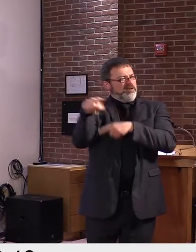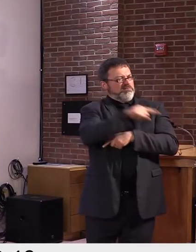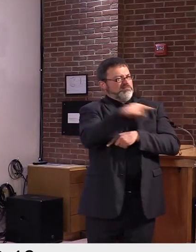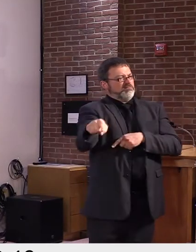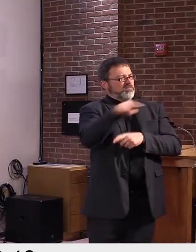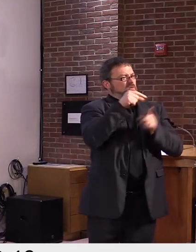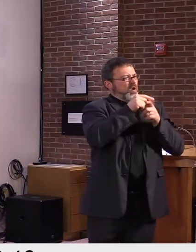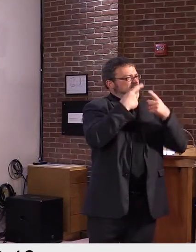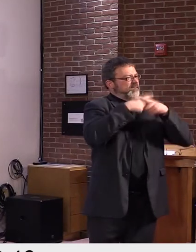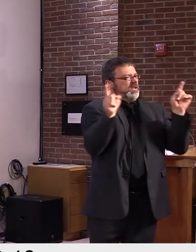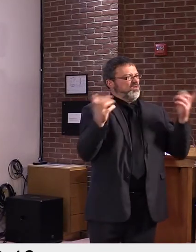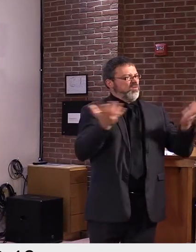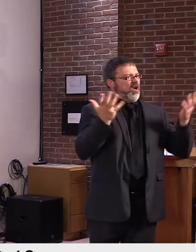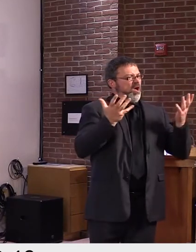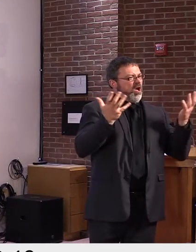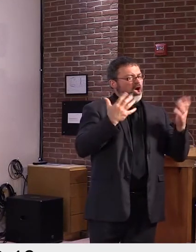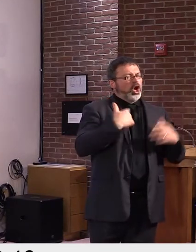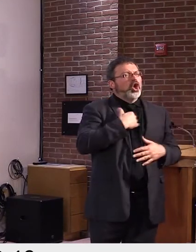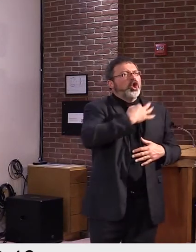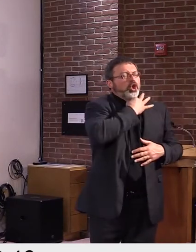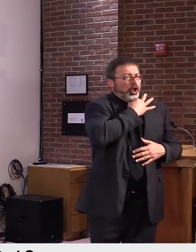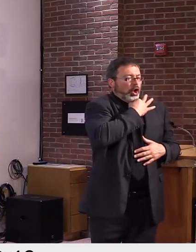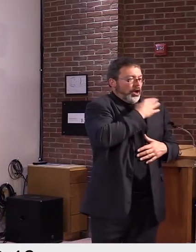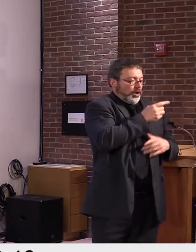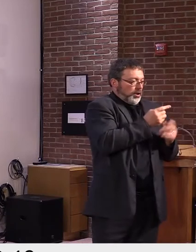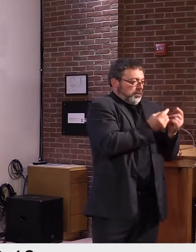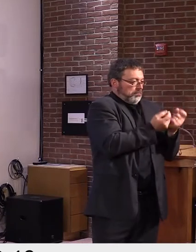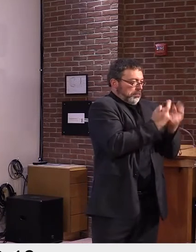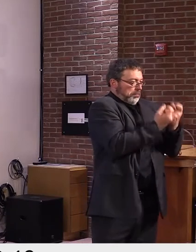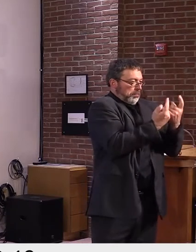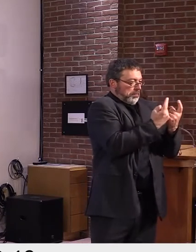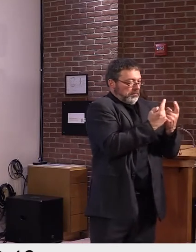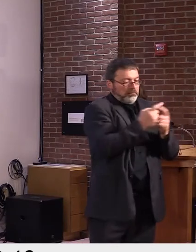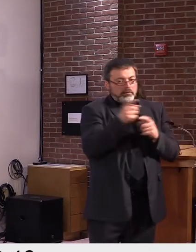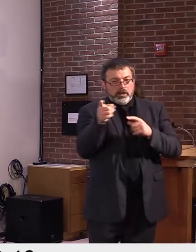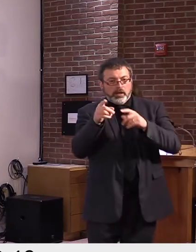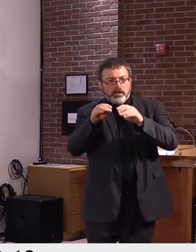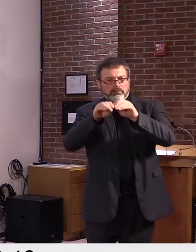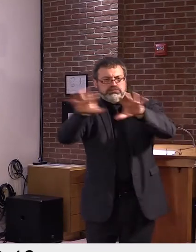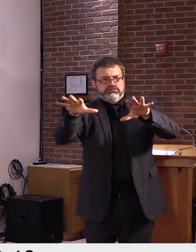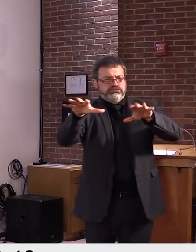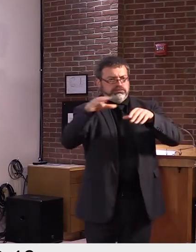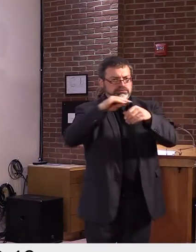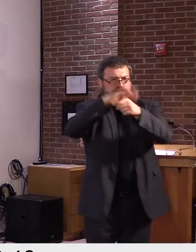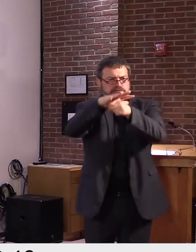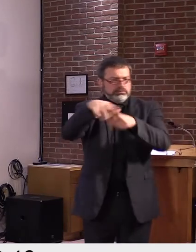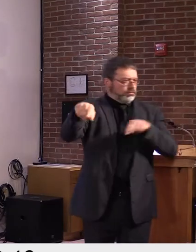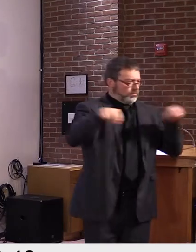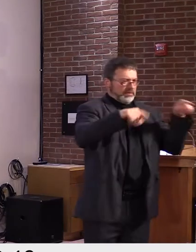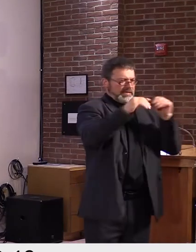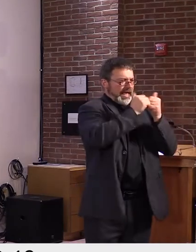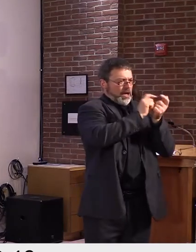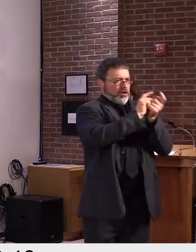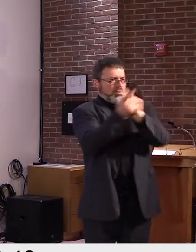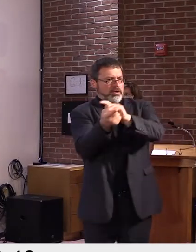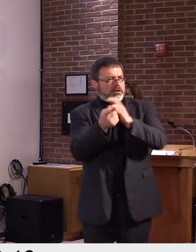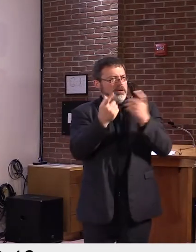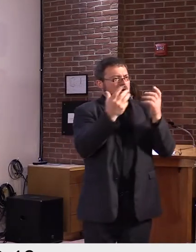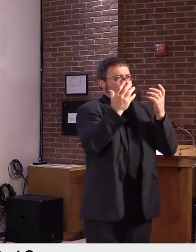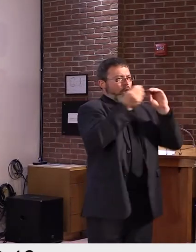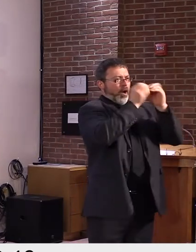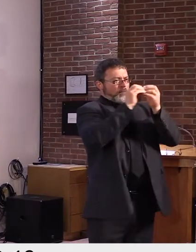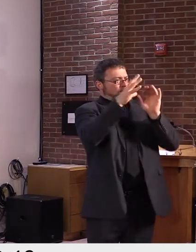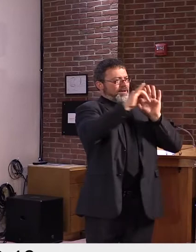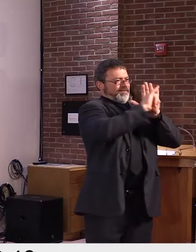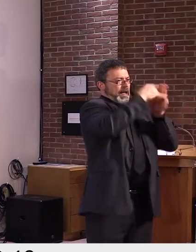household, not distributed across the population so much. And an outbreak